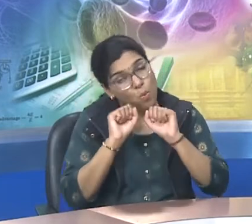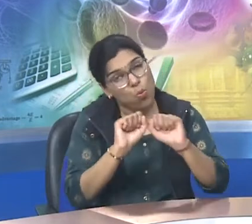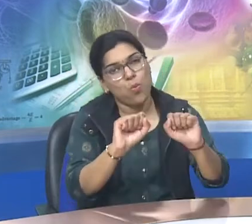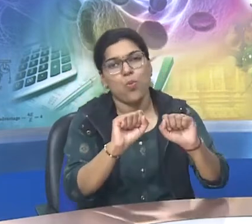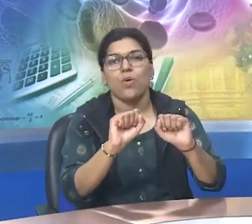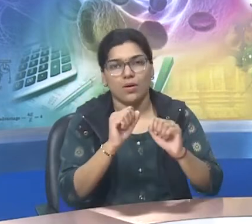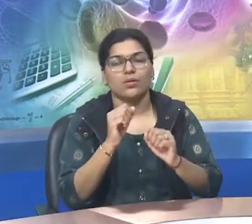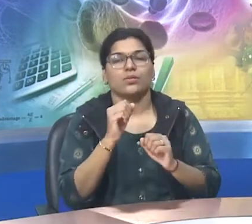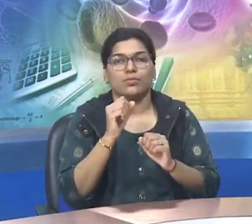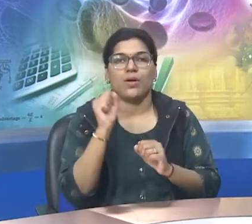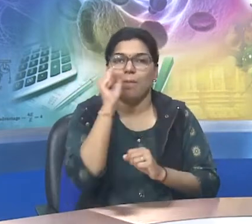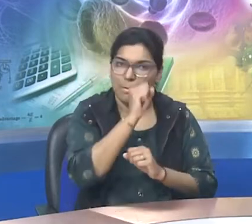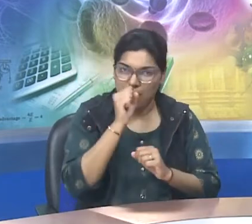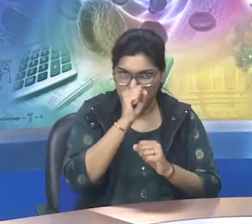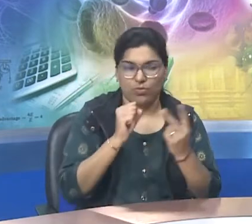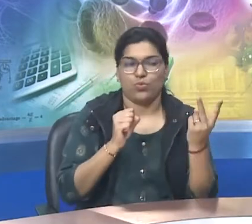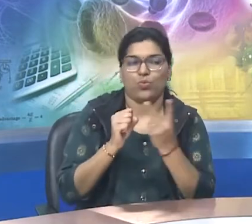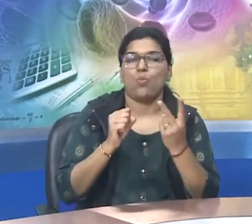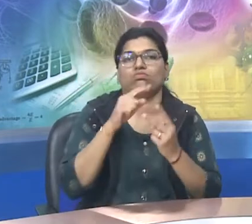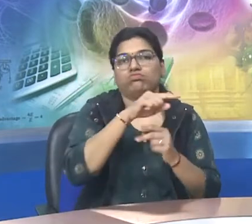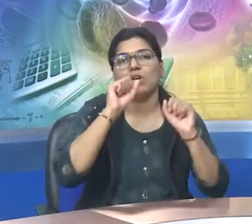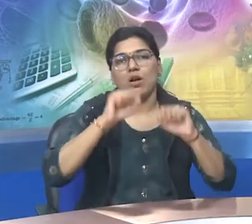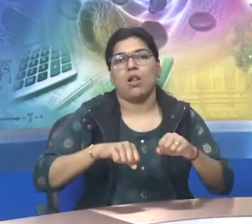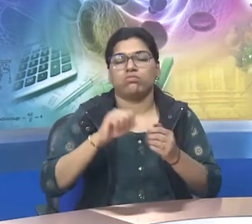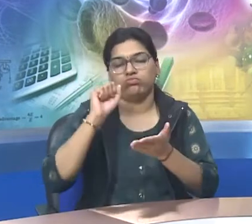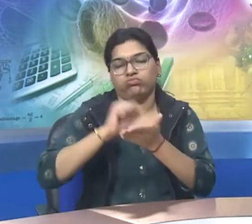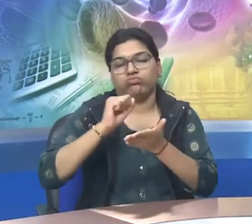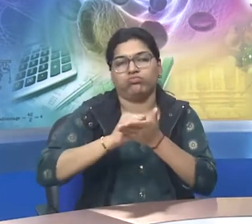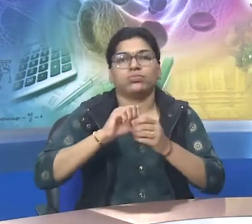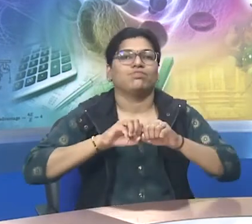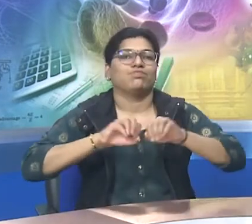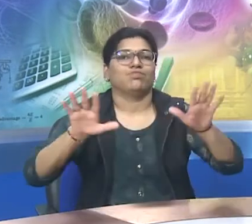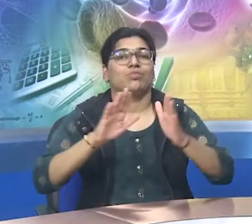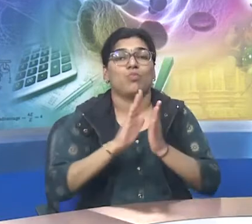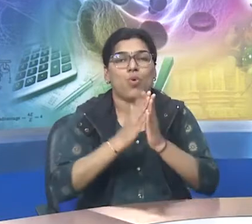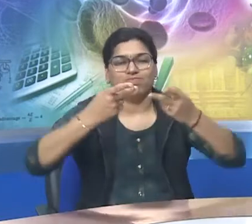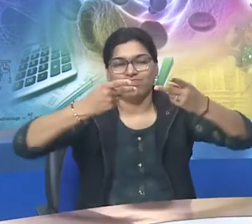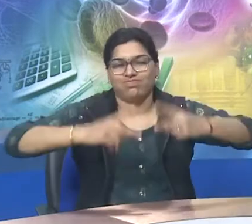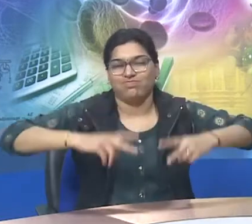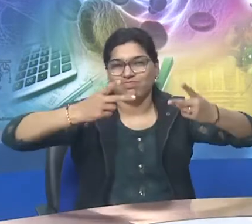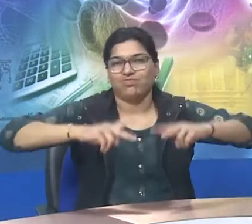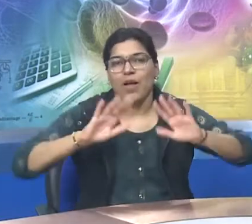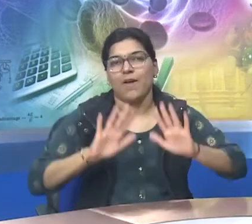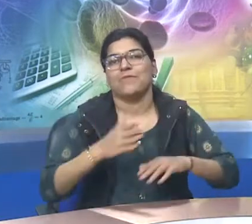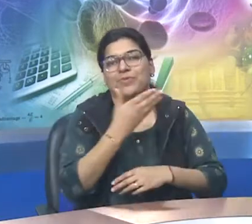India, or kind of similar like Telugu, Tamil. So she was a bilingual writer.